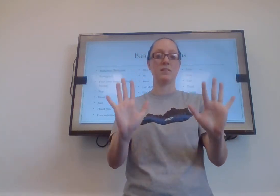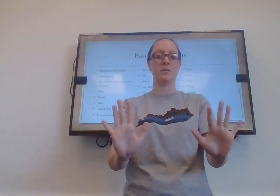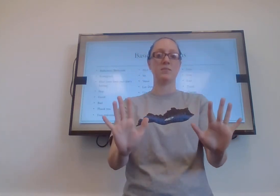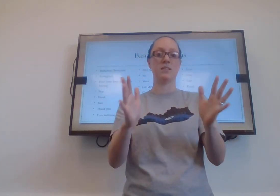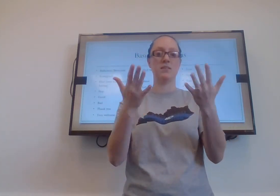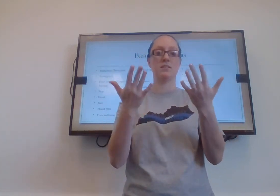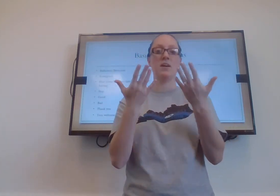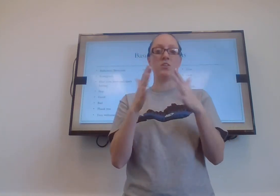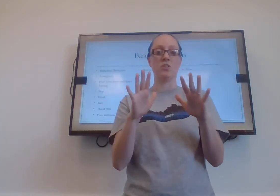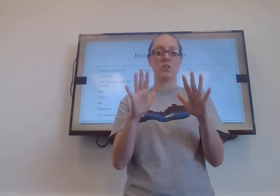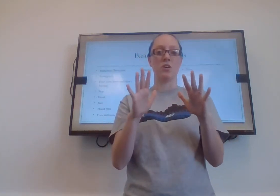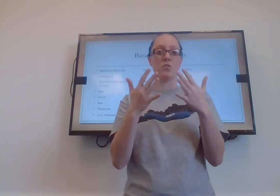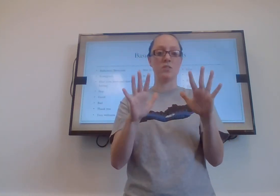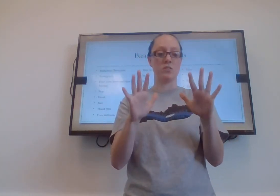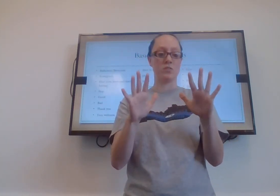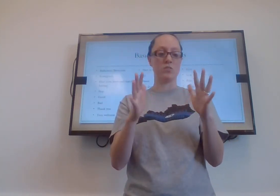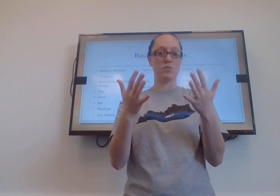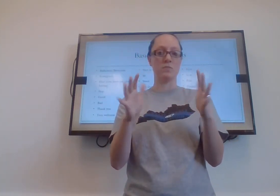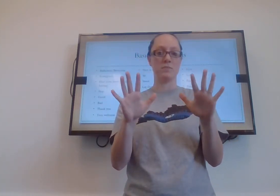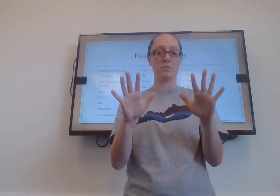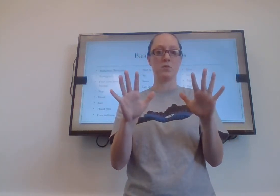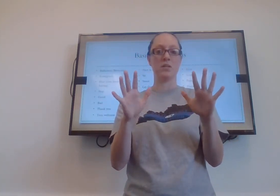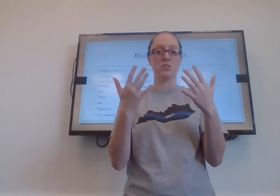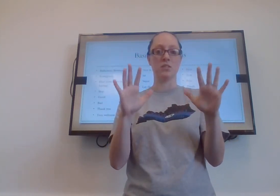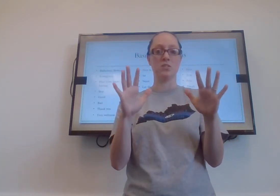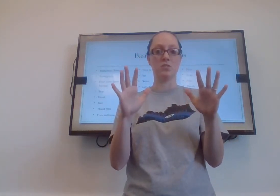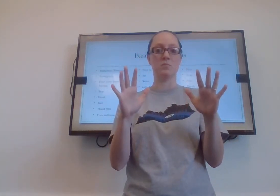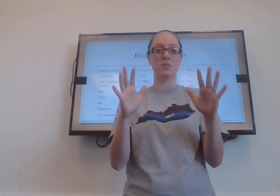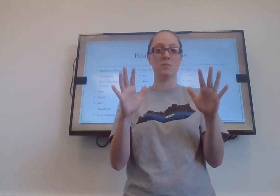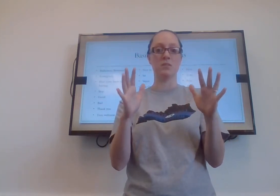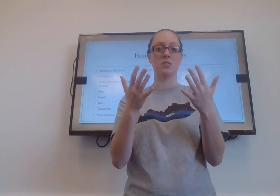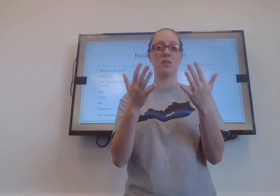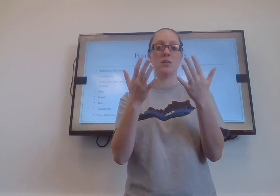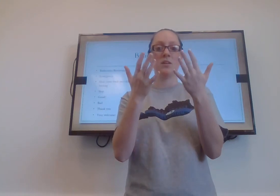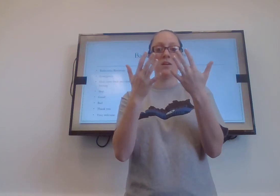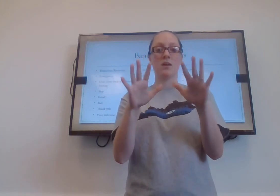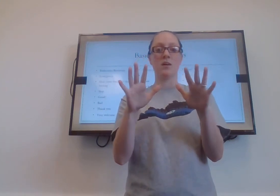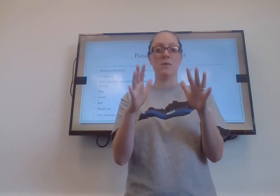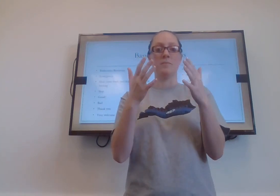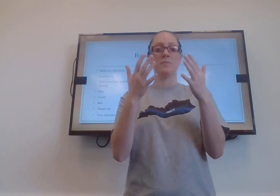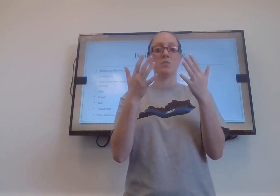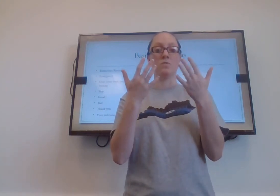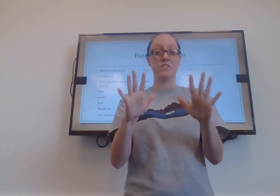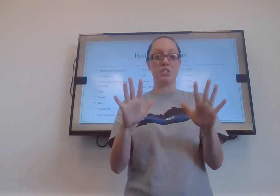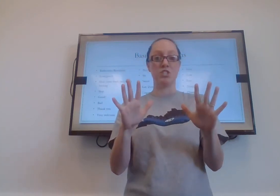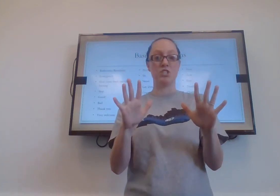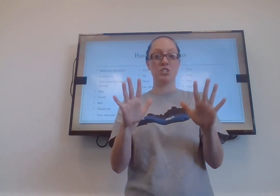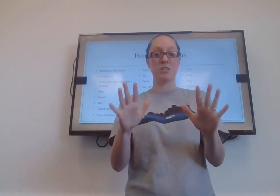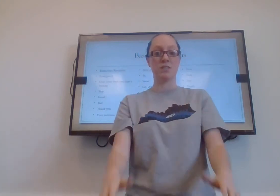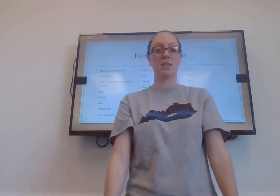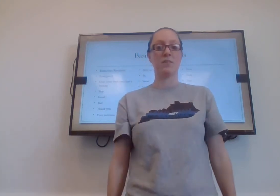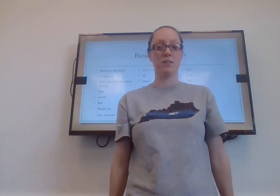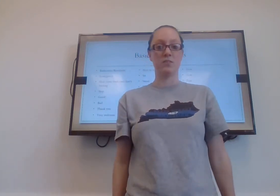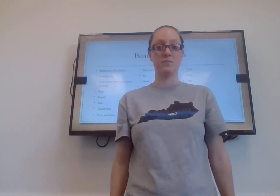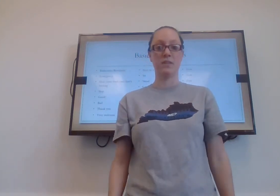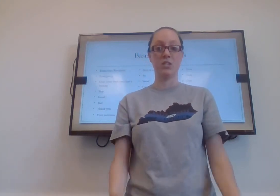baby sign does. You can go until your pronation lets you, pretty much. So kind of deal. And you